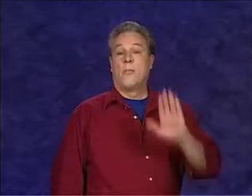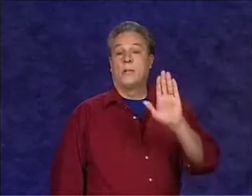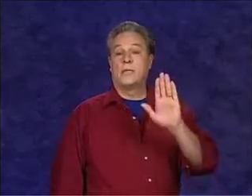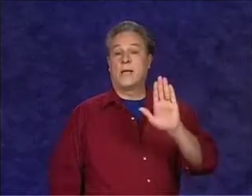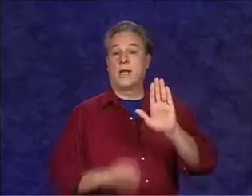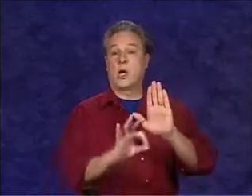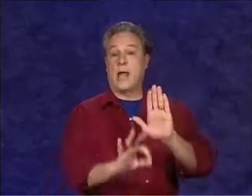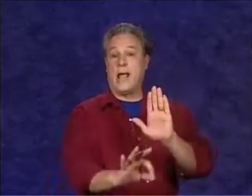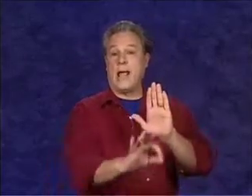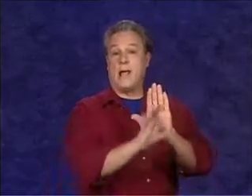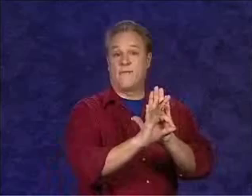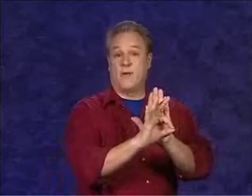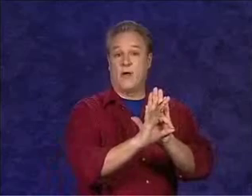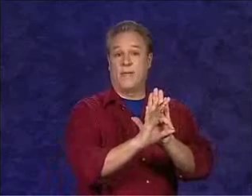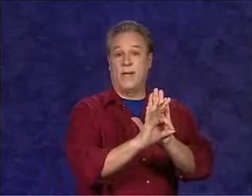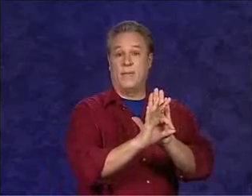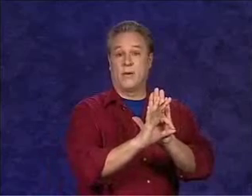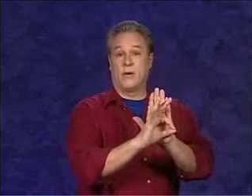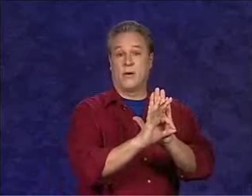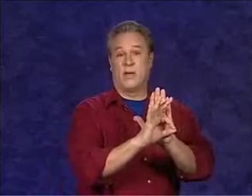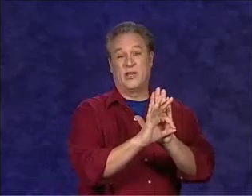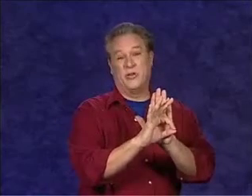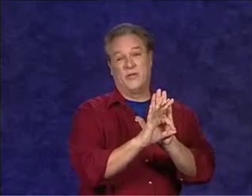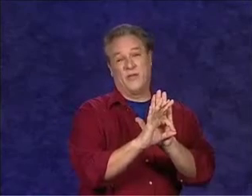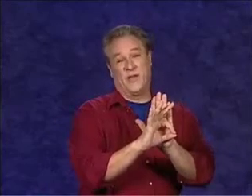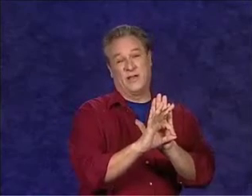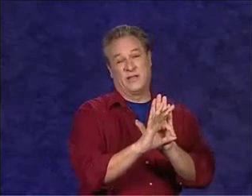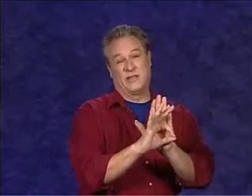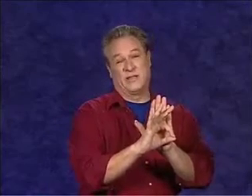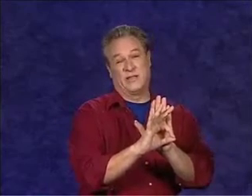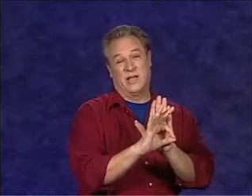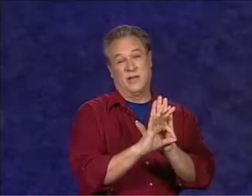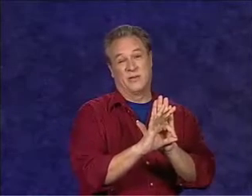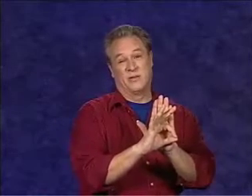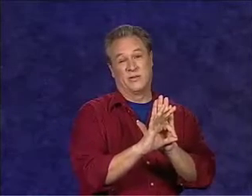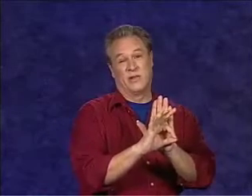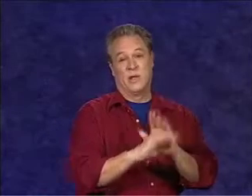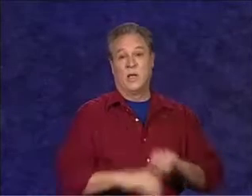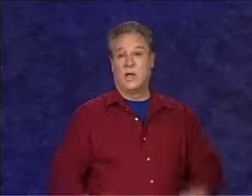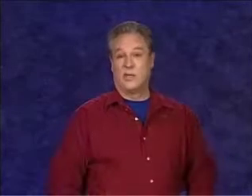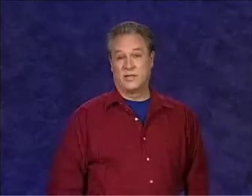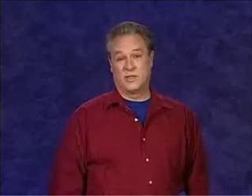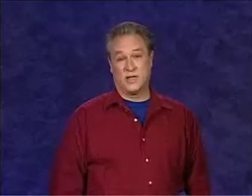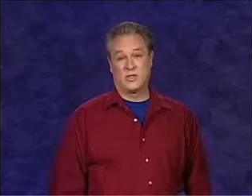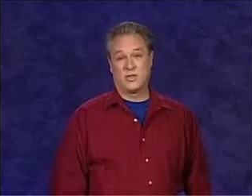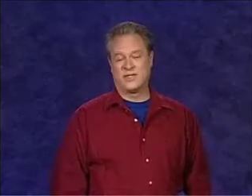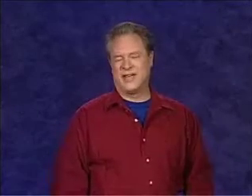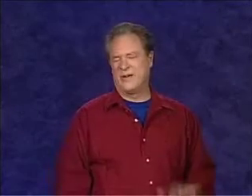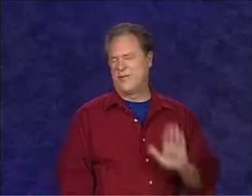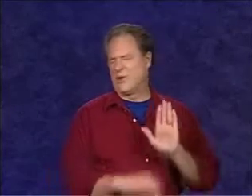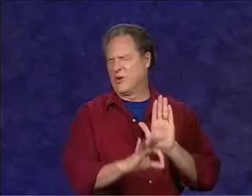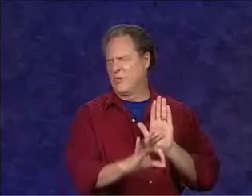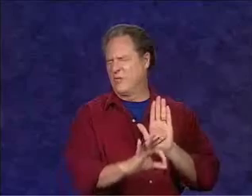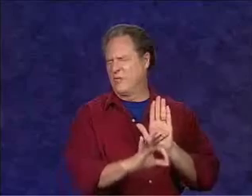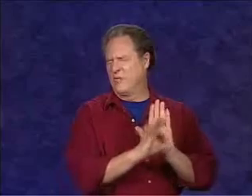Put the letter F on paper and you failed at this assignment. This is also the sign for